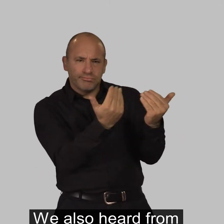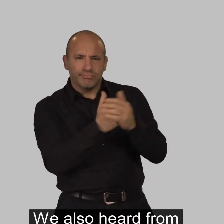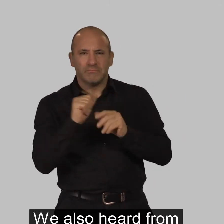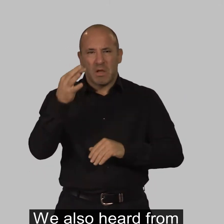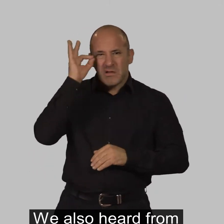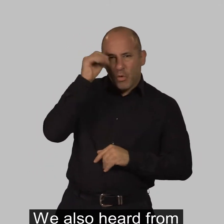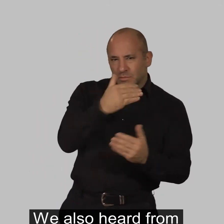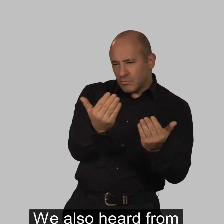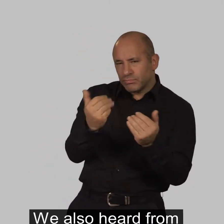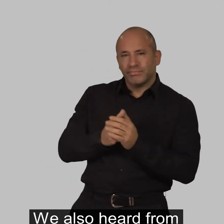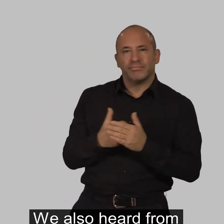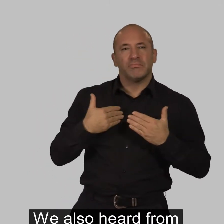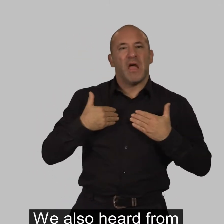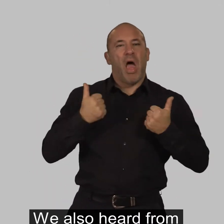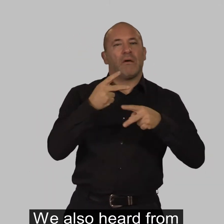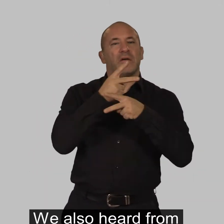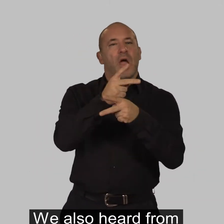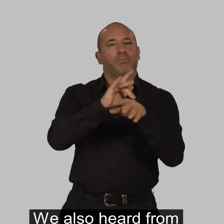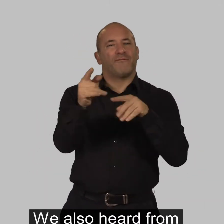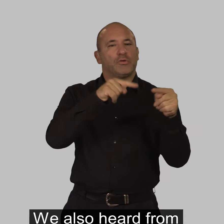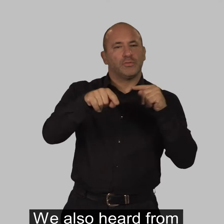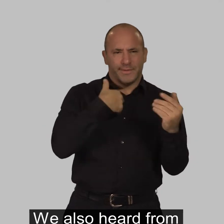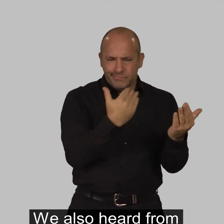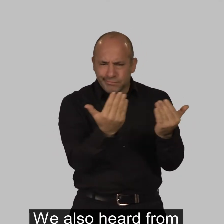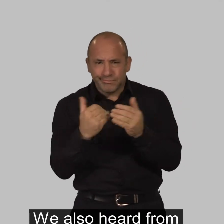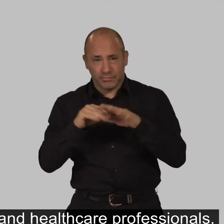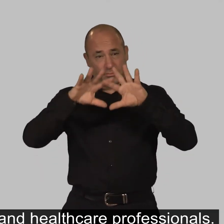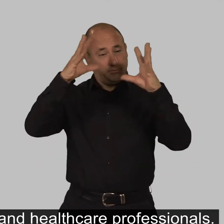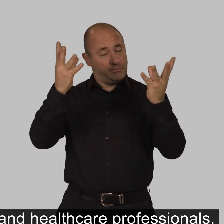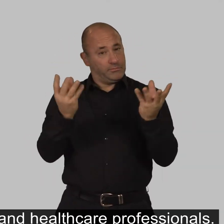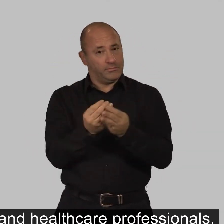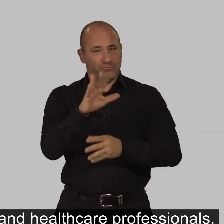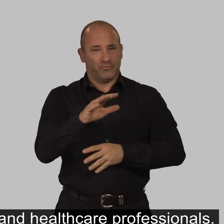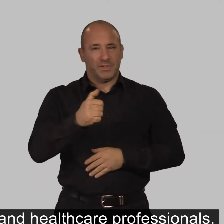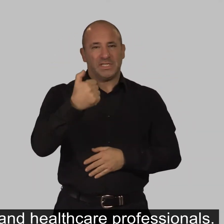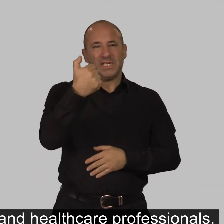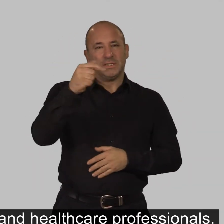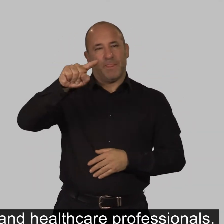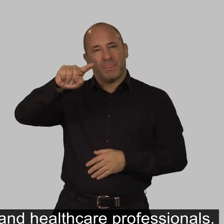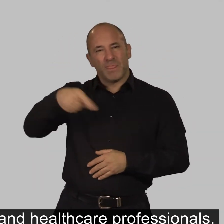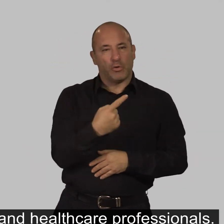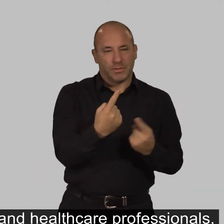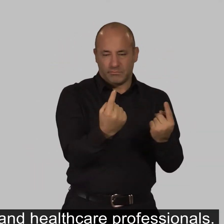We also heard from employers, local authorities, and healthcare professionals.